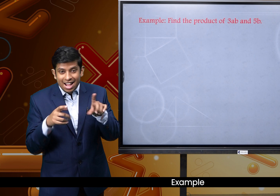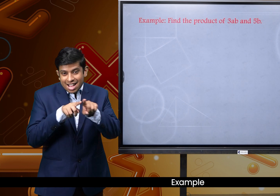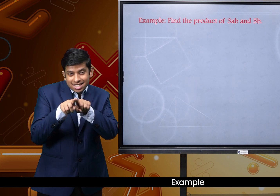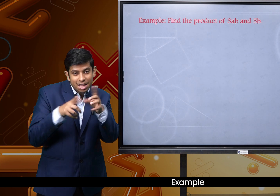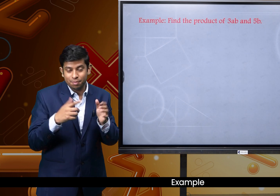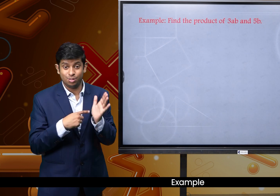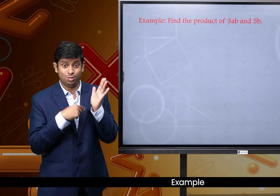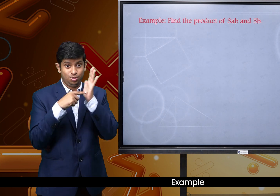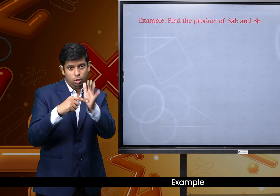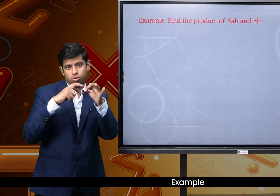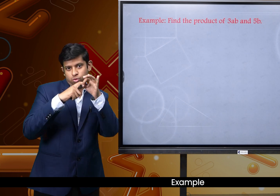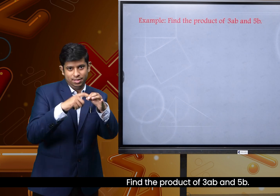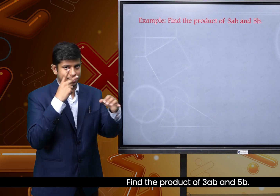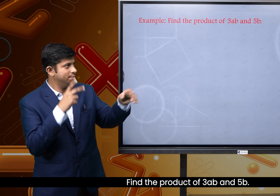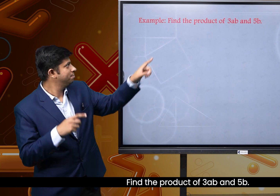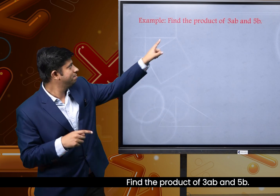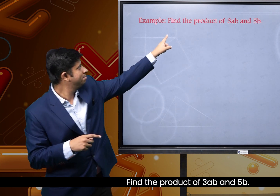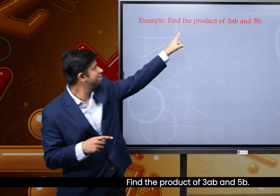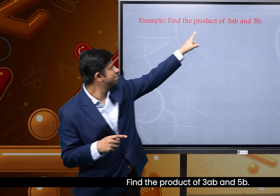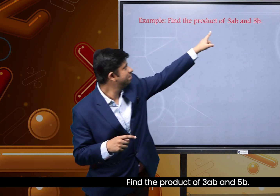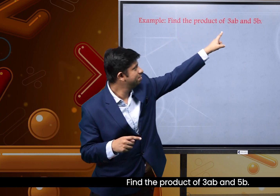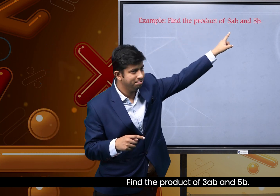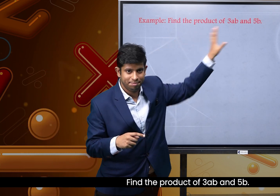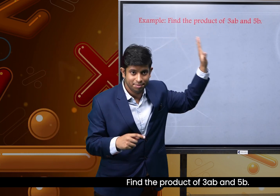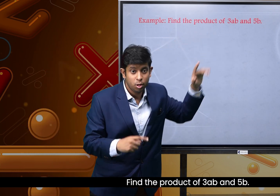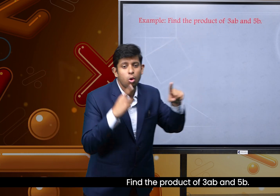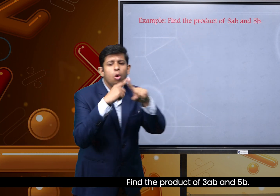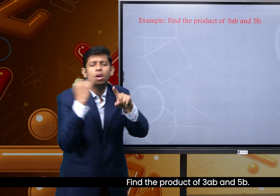Example: find the product of 3ab and 5b.